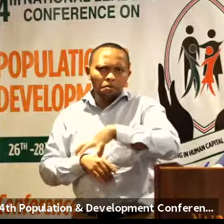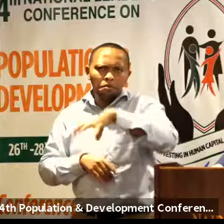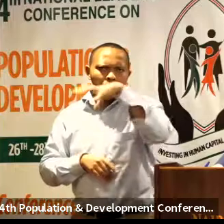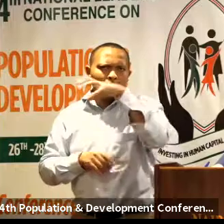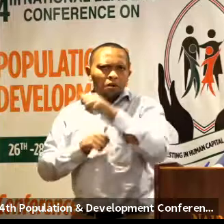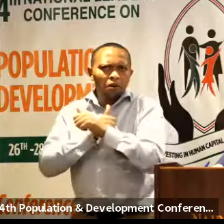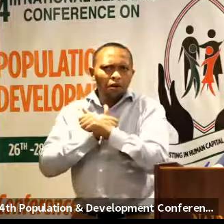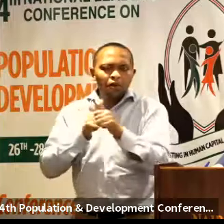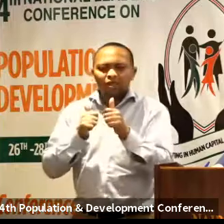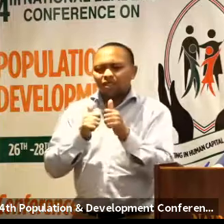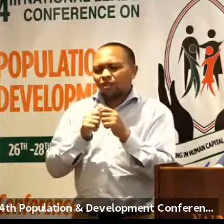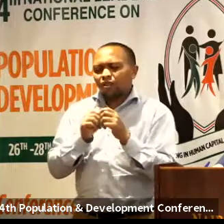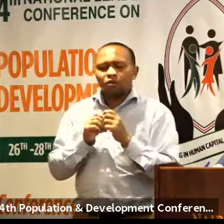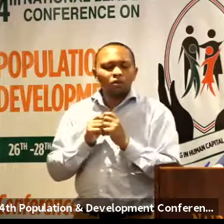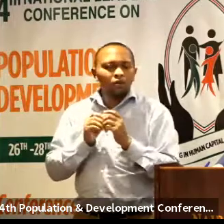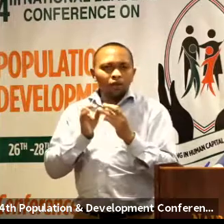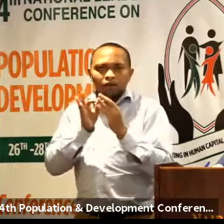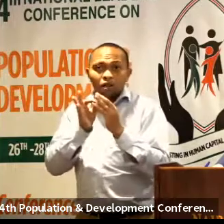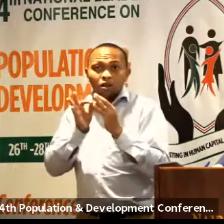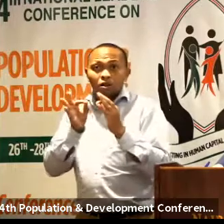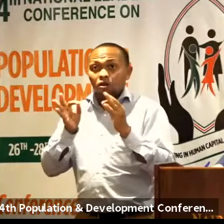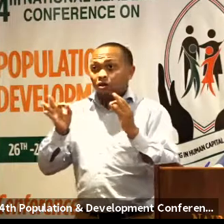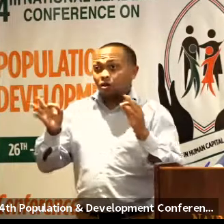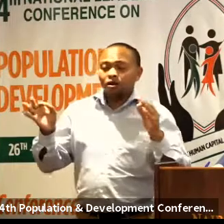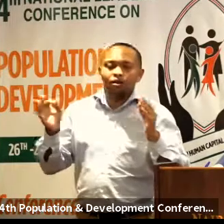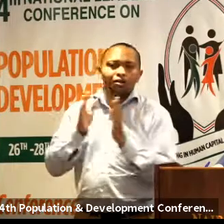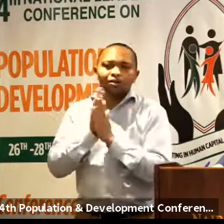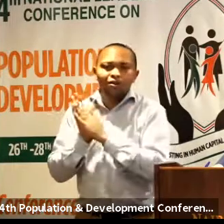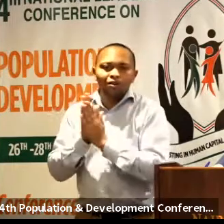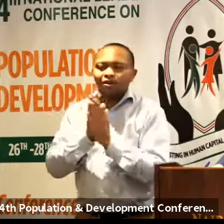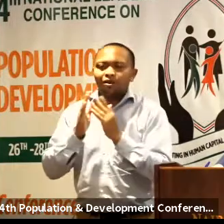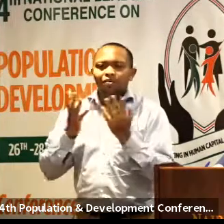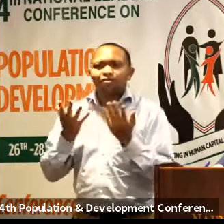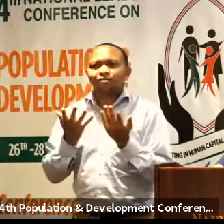whole trend of events that give us